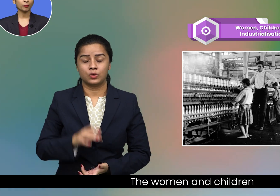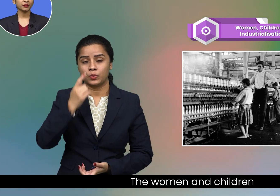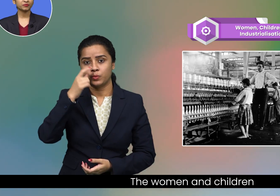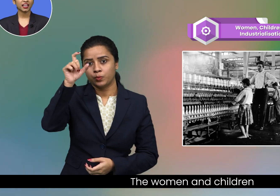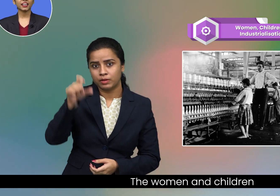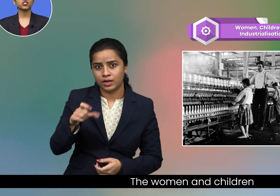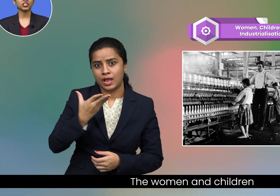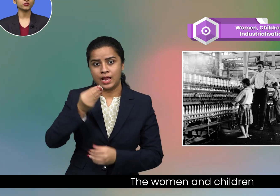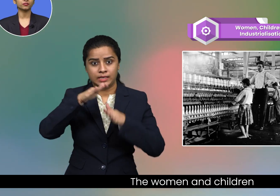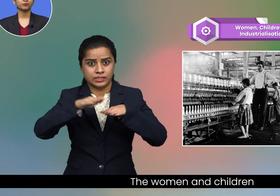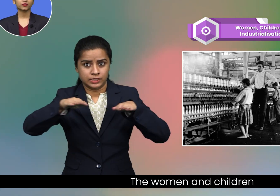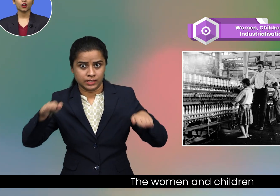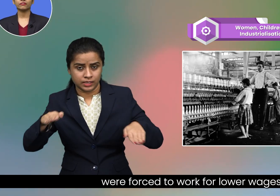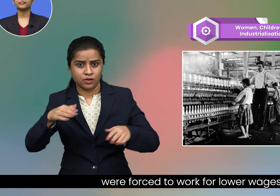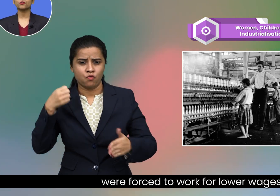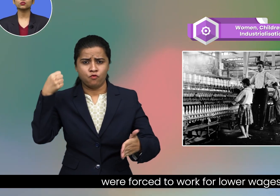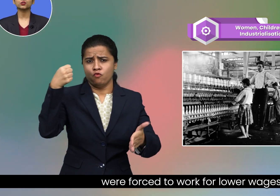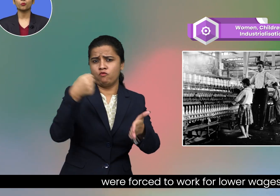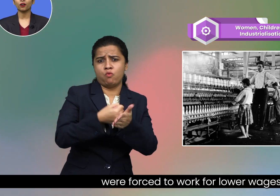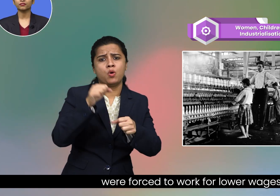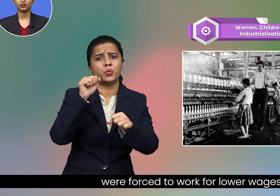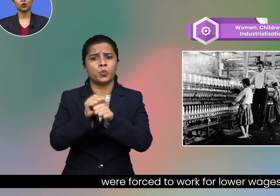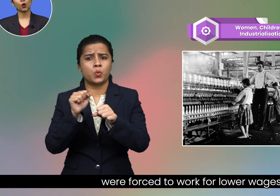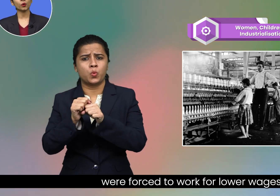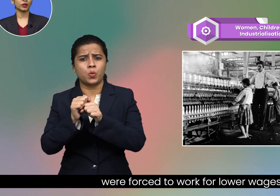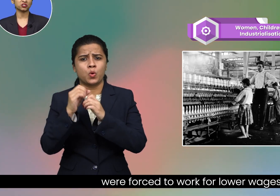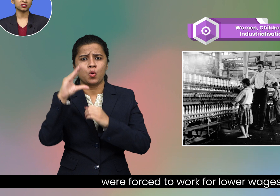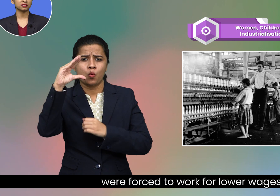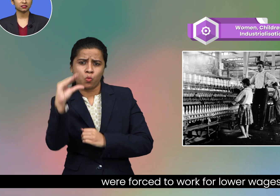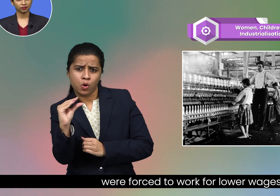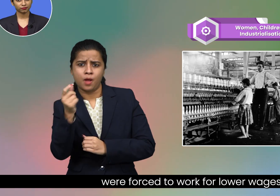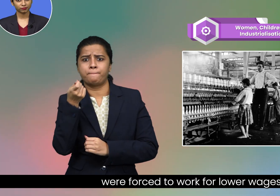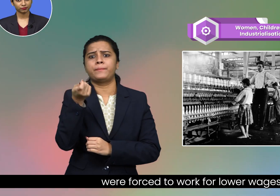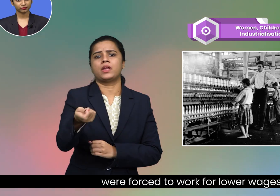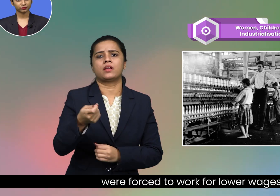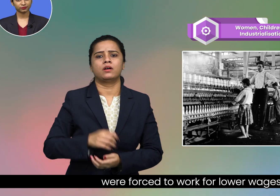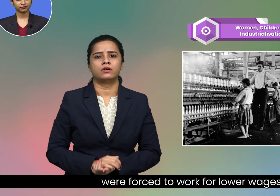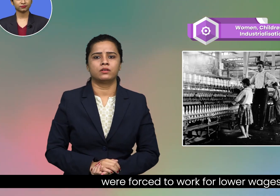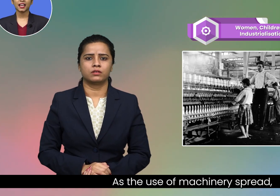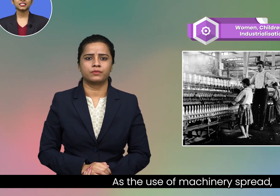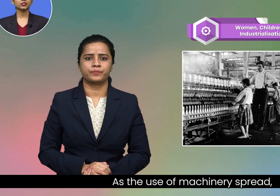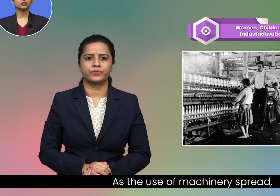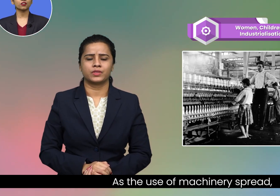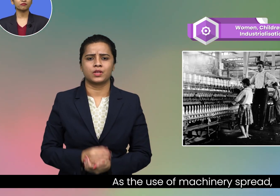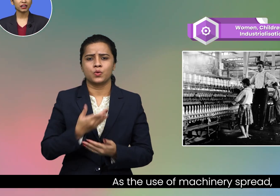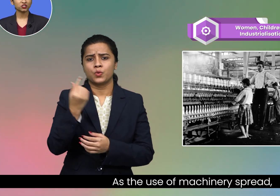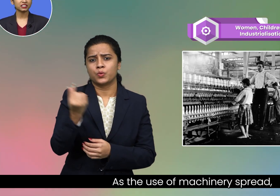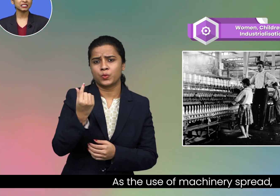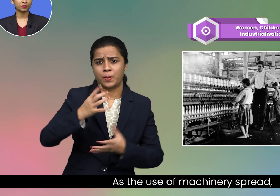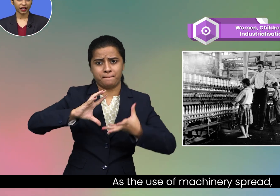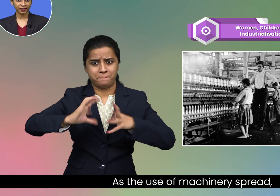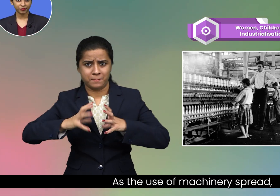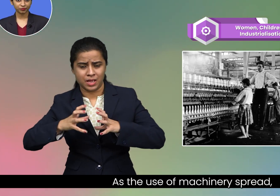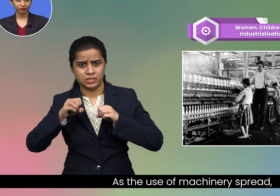The women and children were forced to work for lower wages. As the use of